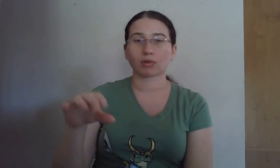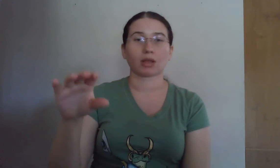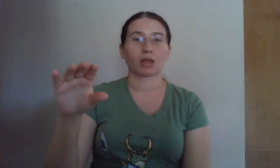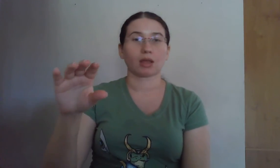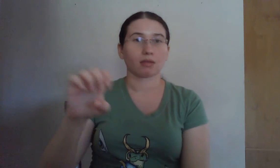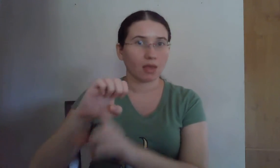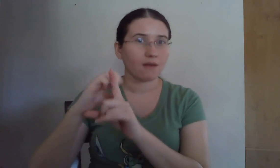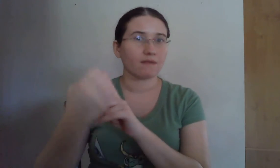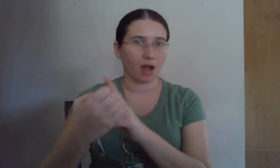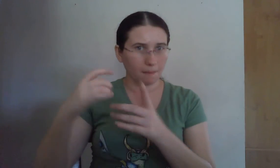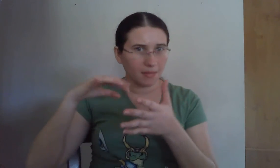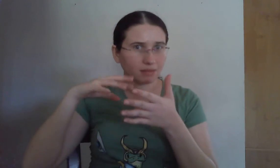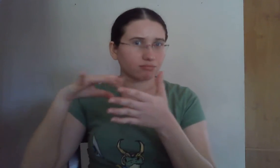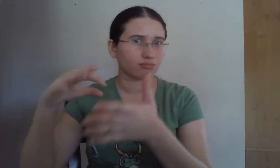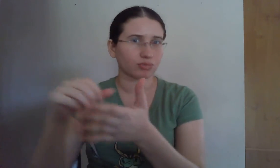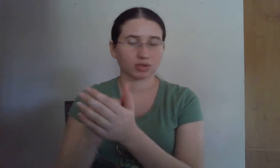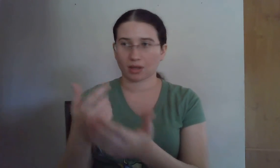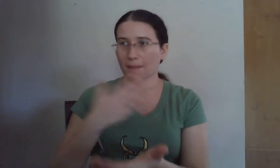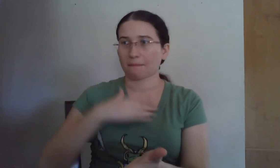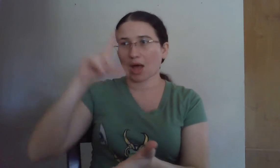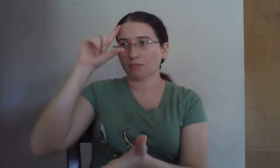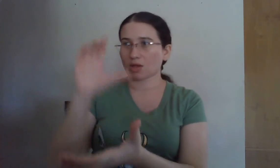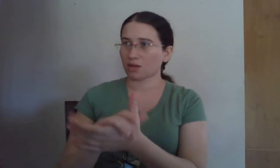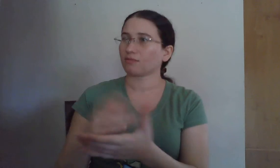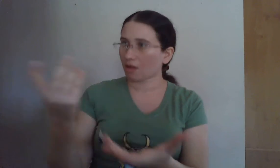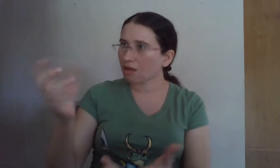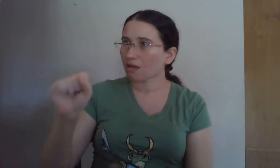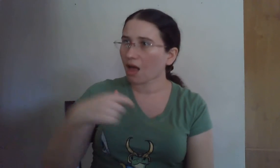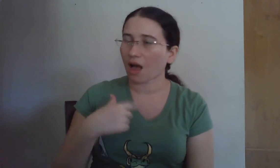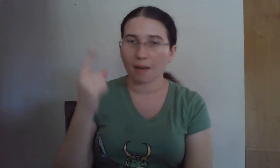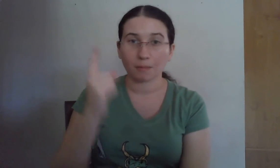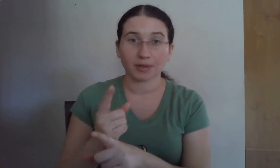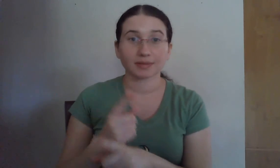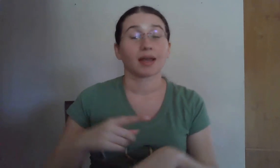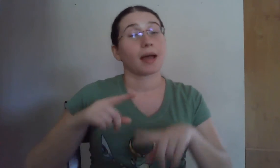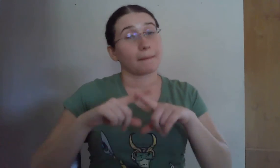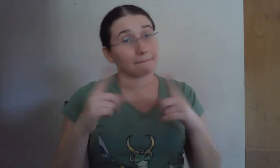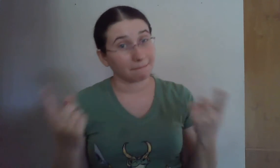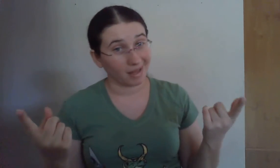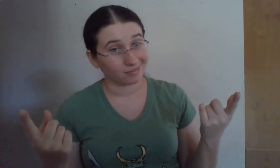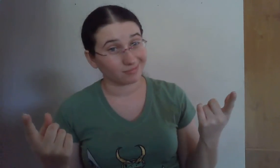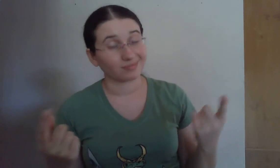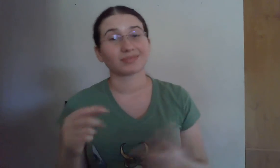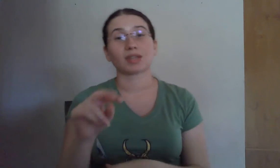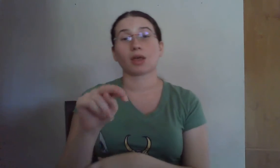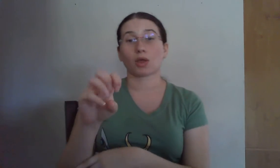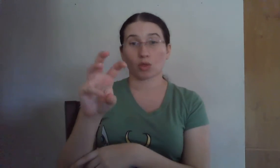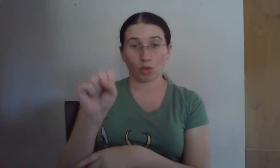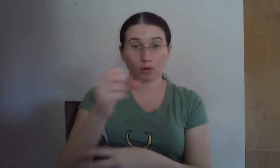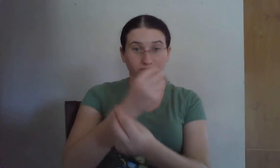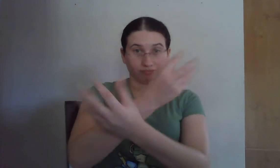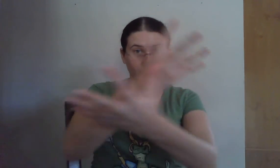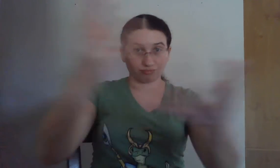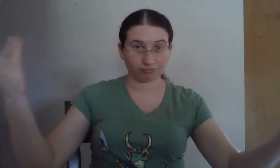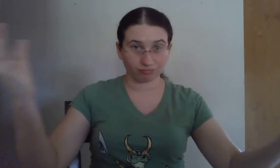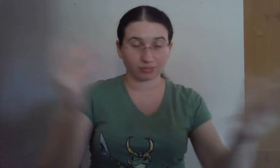Well, I have news for you. We were once just as certain that the world was